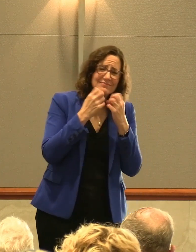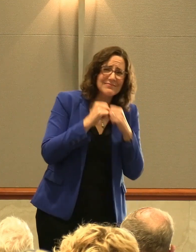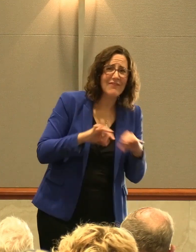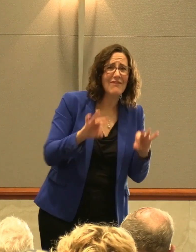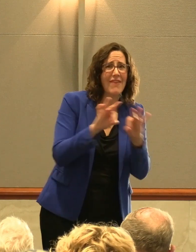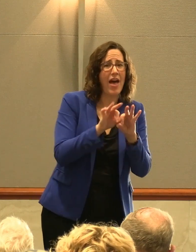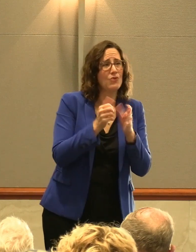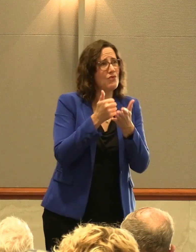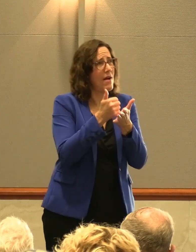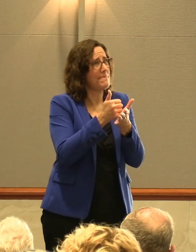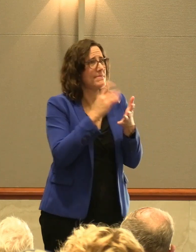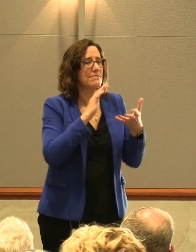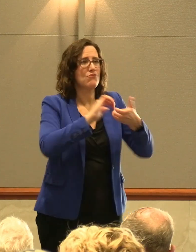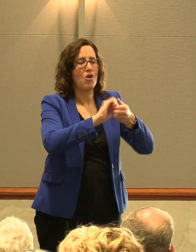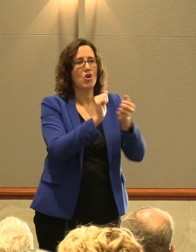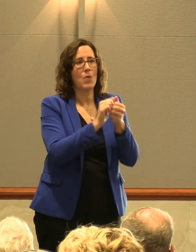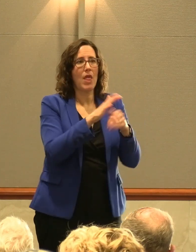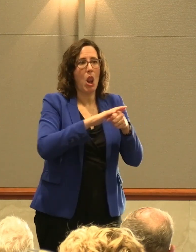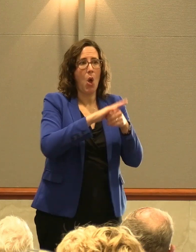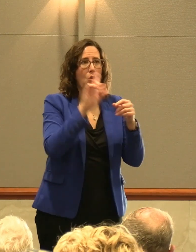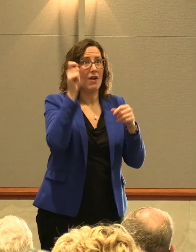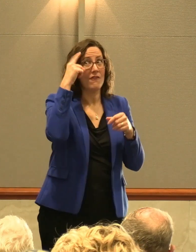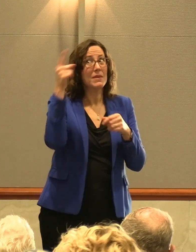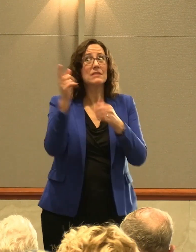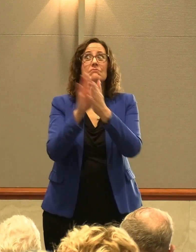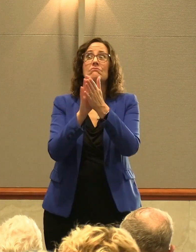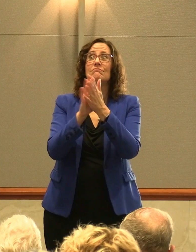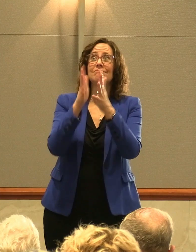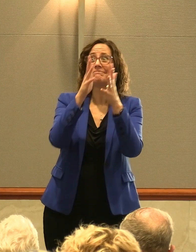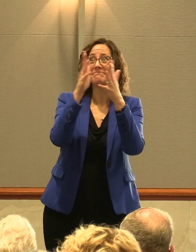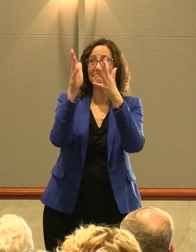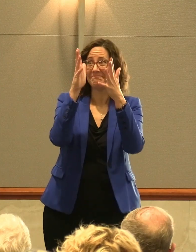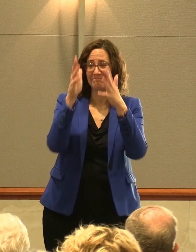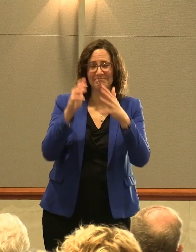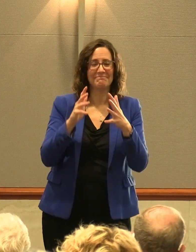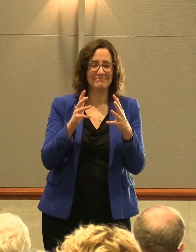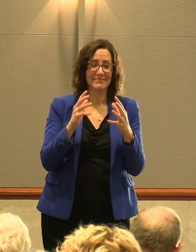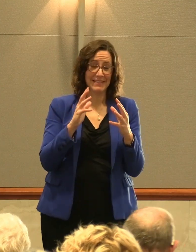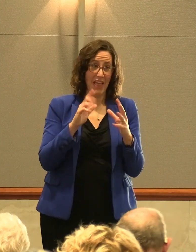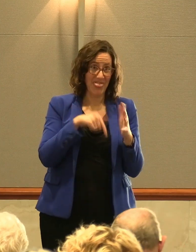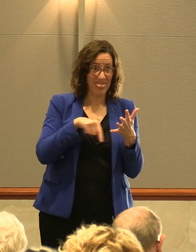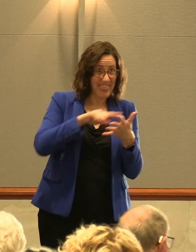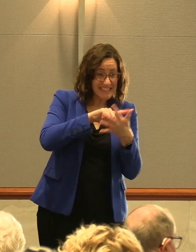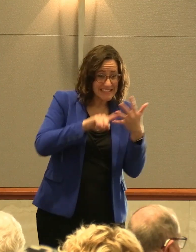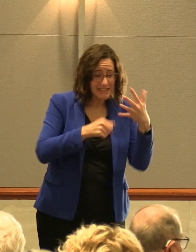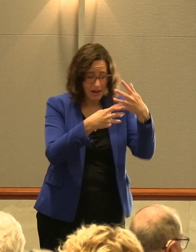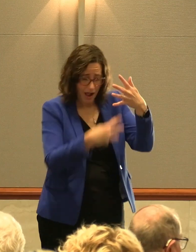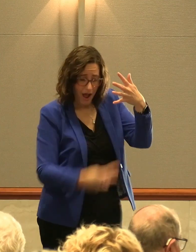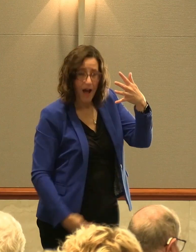local governments. All this and so much more.